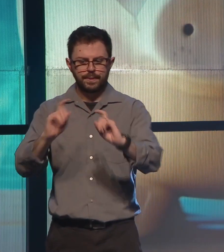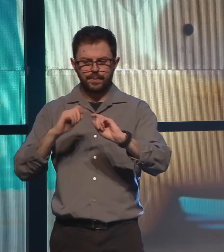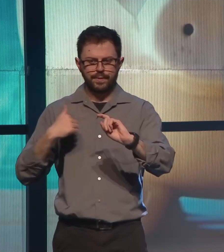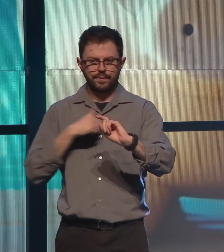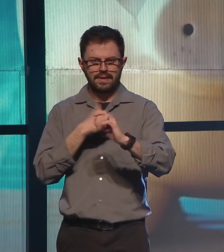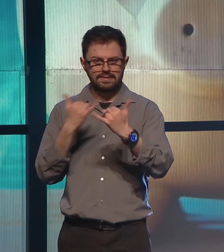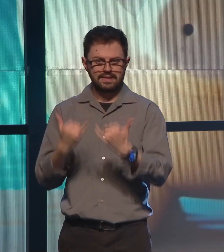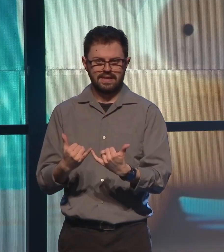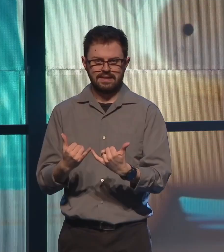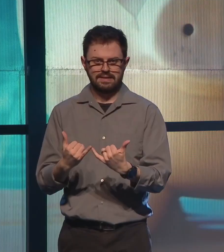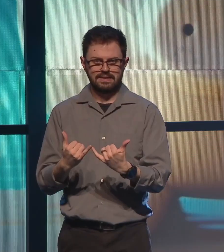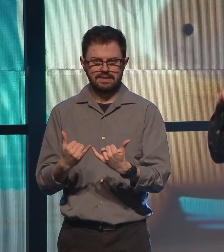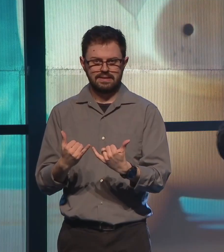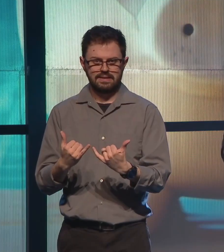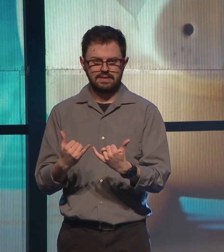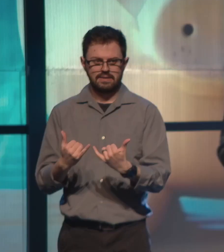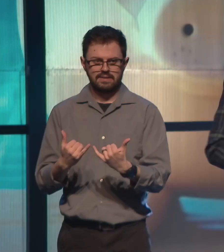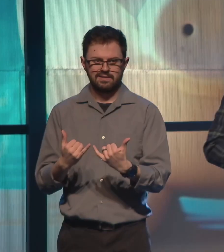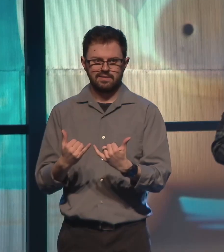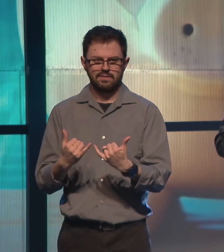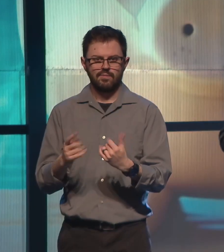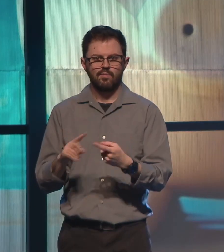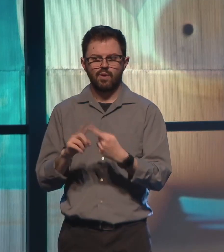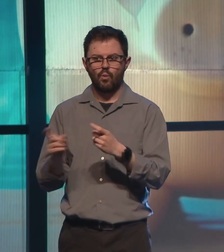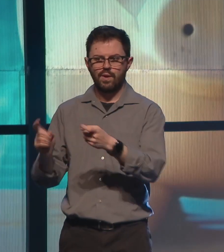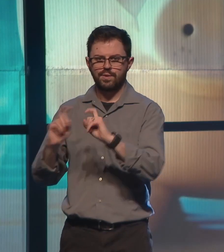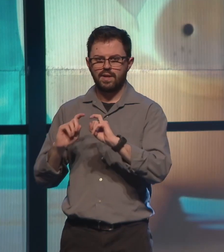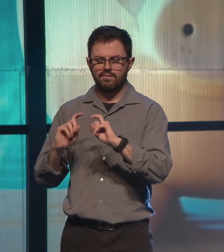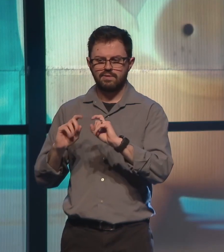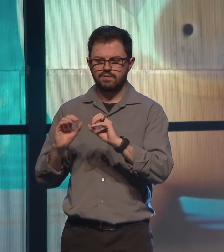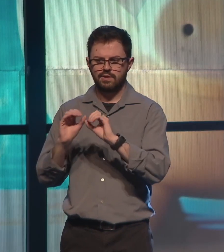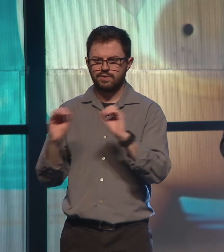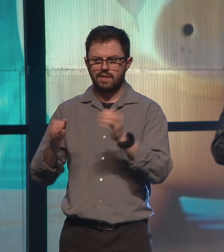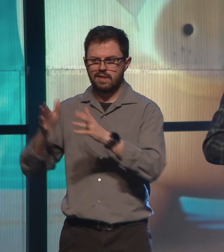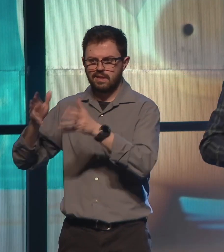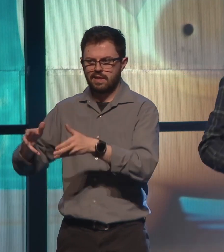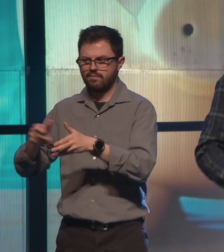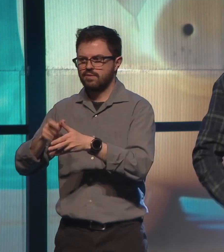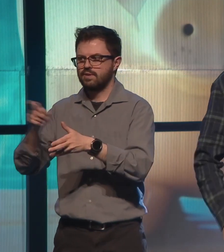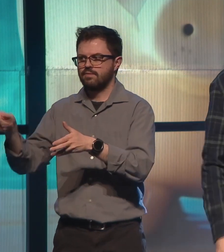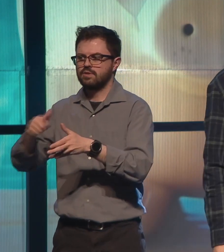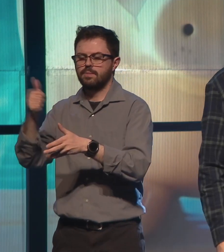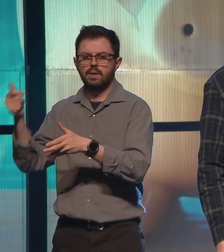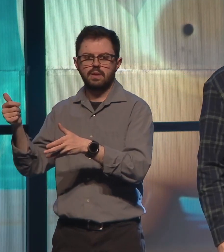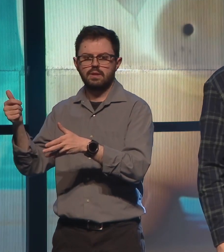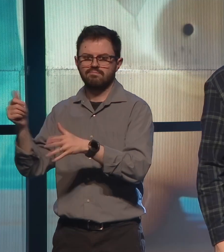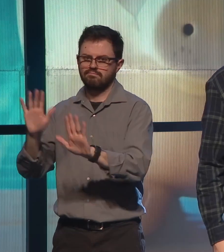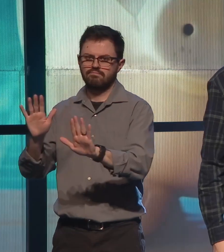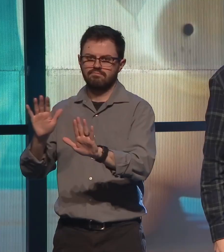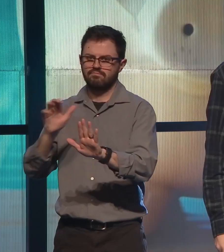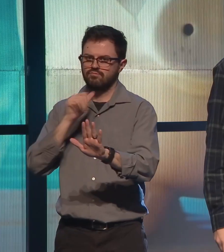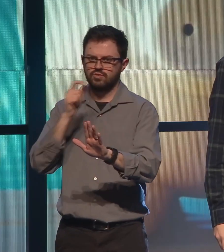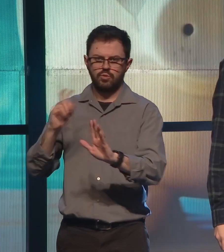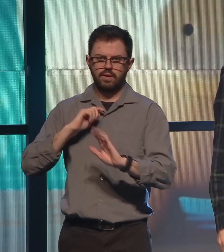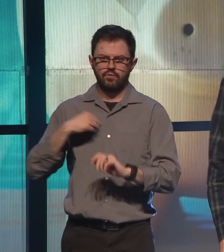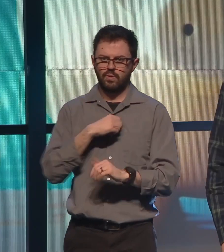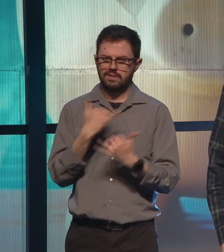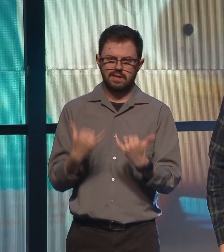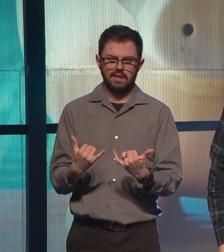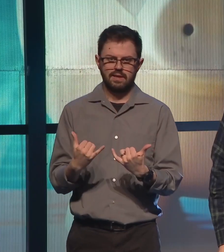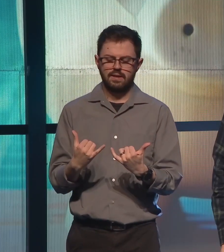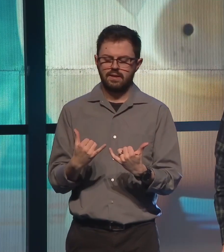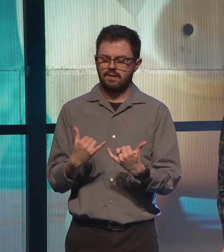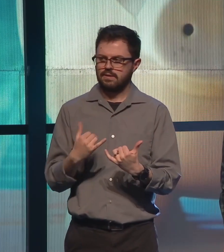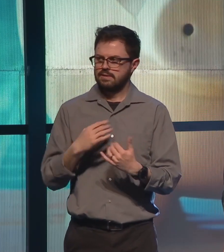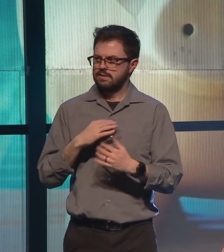have anything left over to give to someone outside of here, then I want you to hold that this week. I